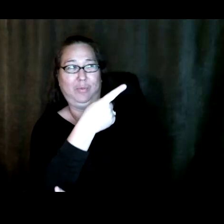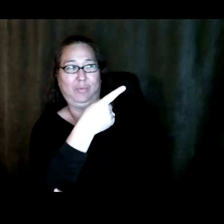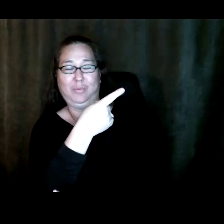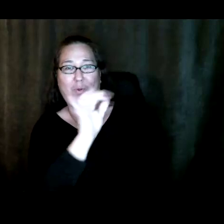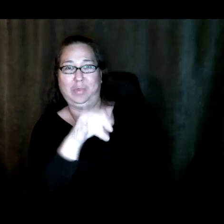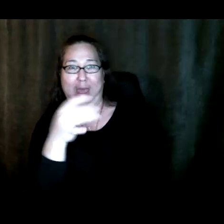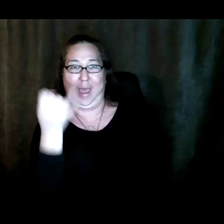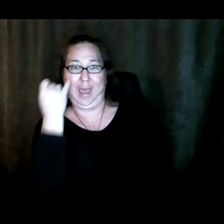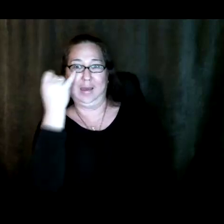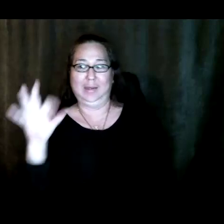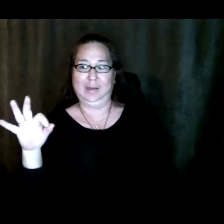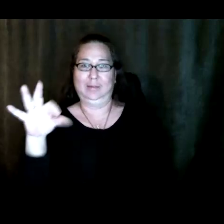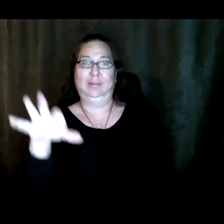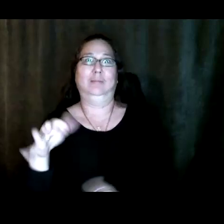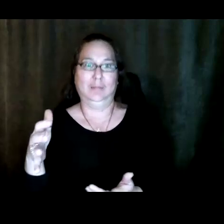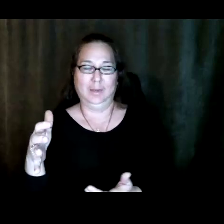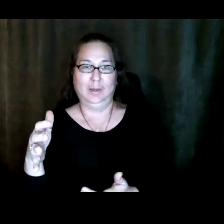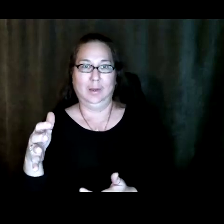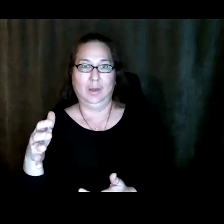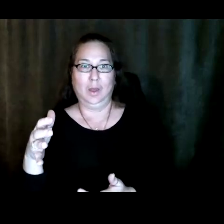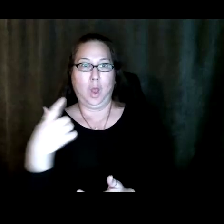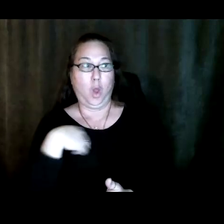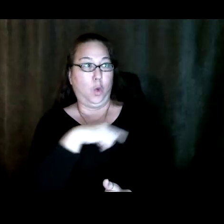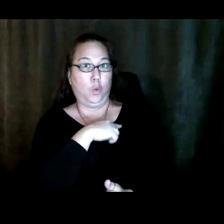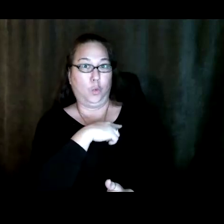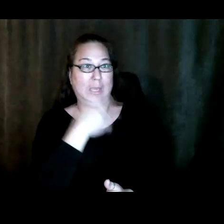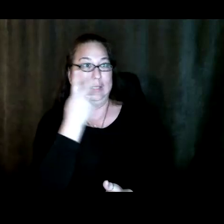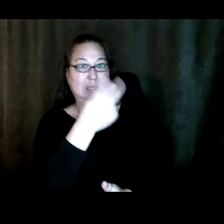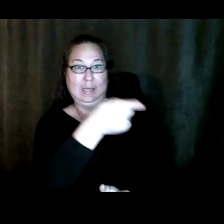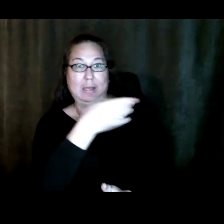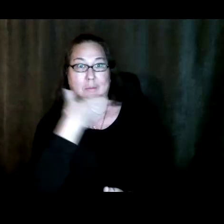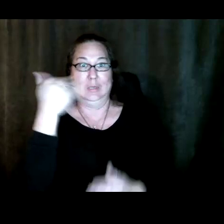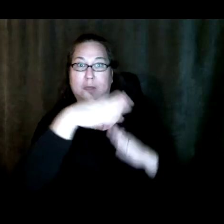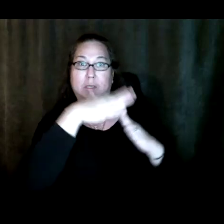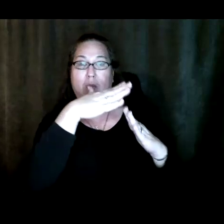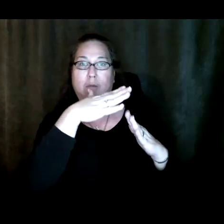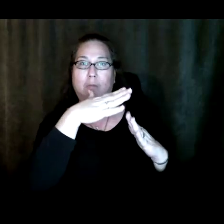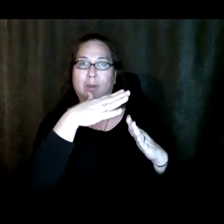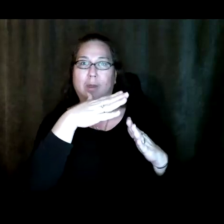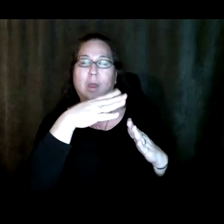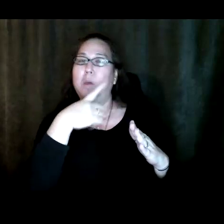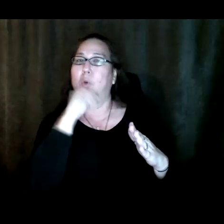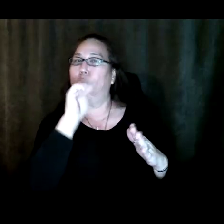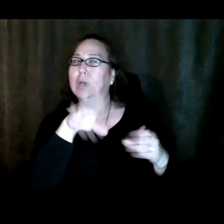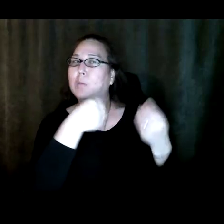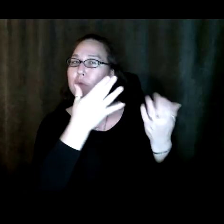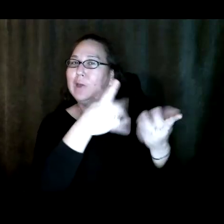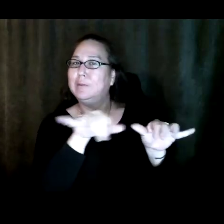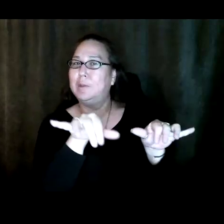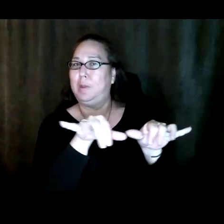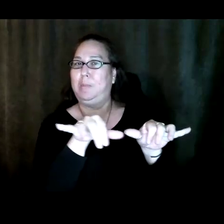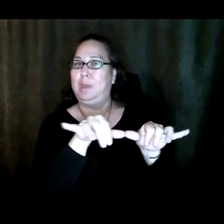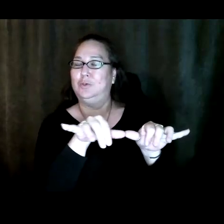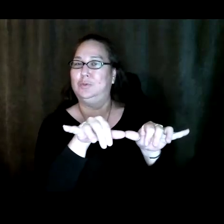we are saying is the best, we are not providing them with a measure of,